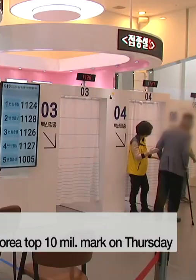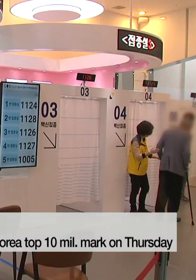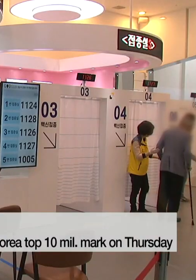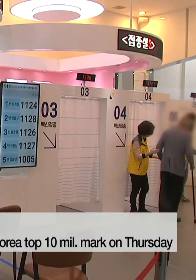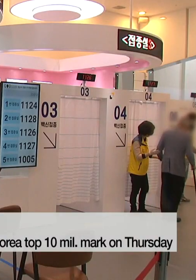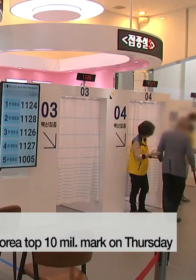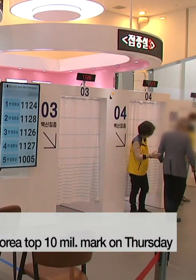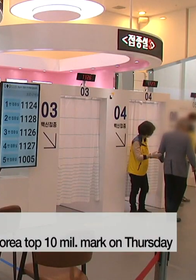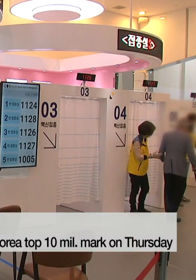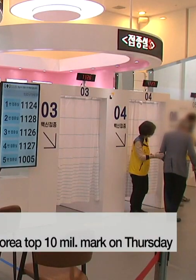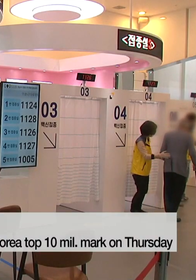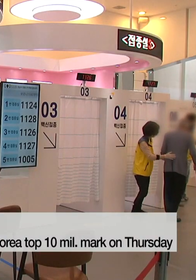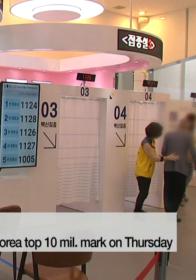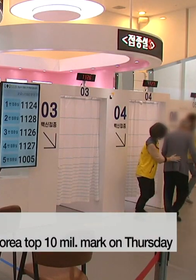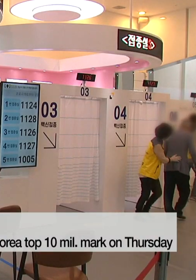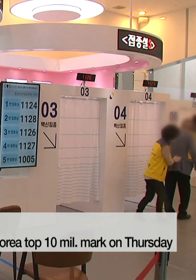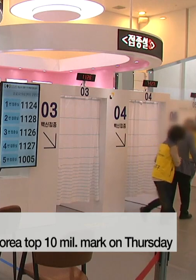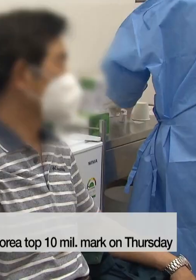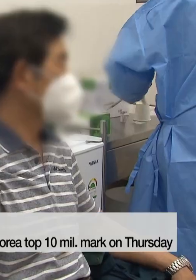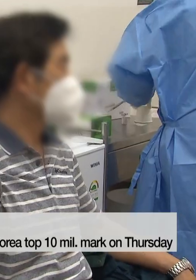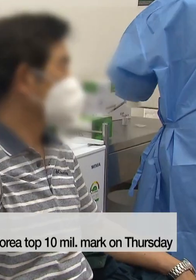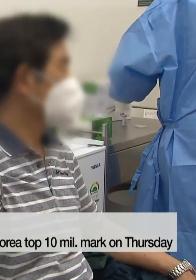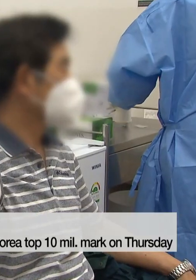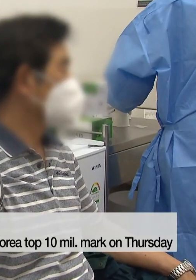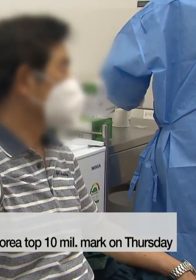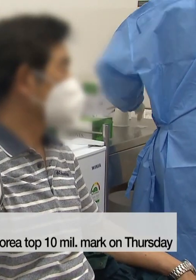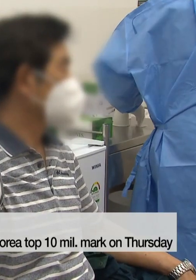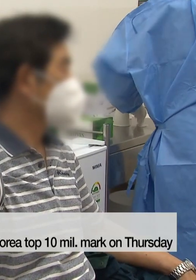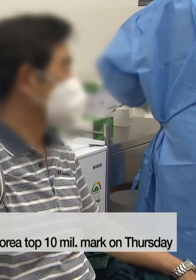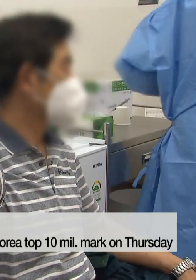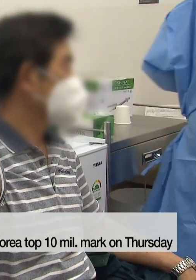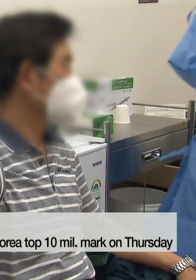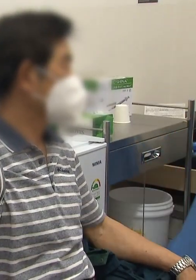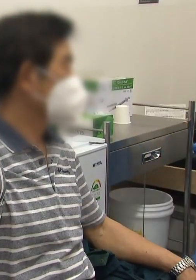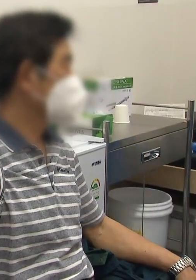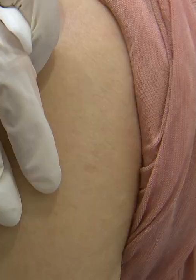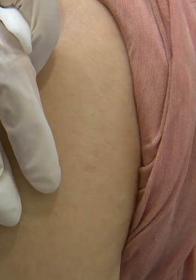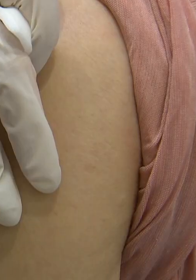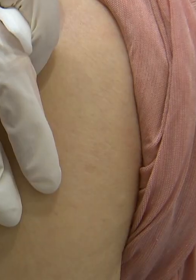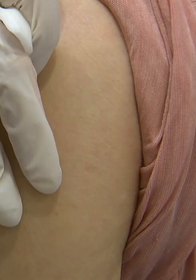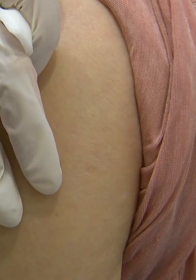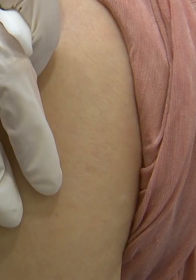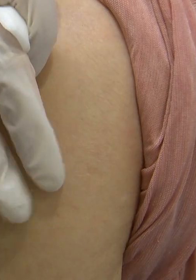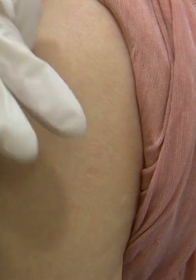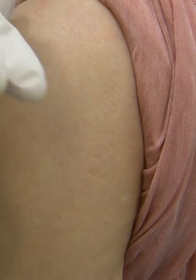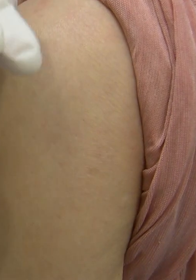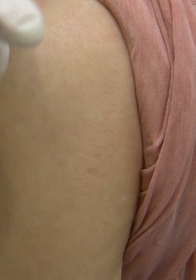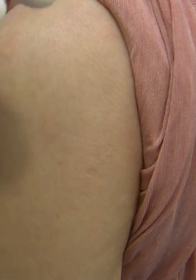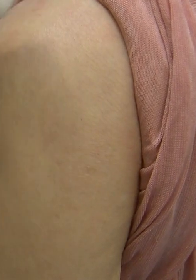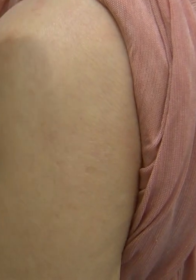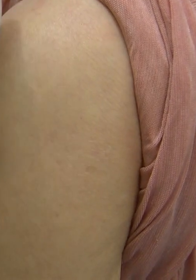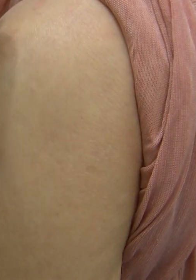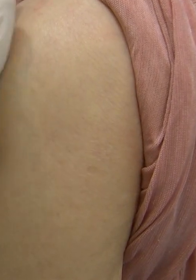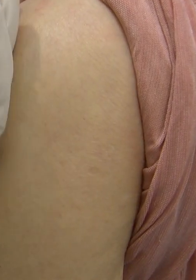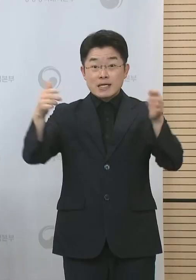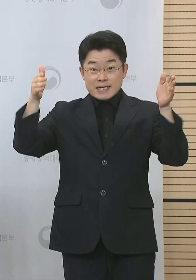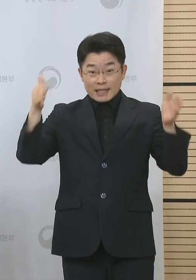chief expressed her optimism that more vaccinations could help Korea bring down the number of infections.